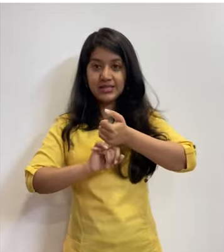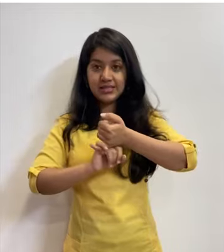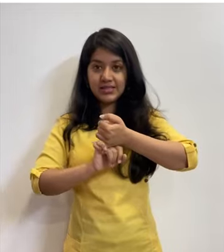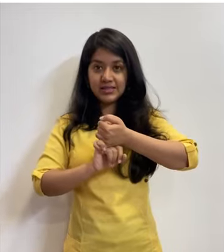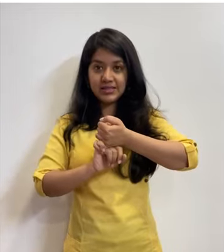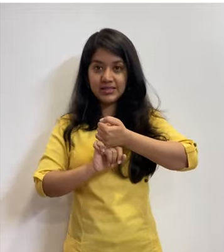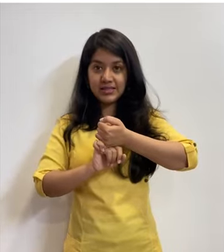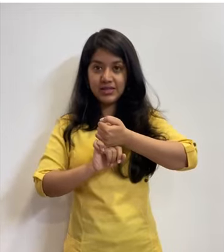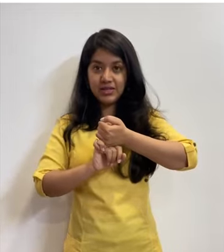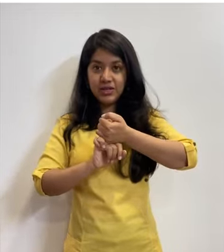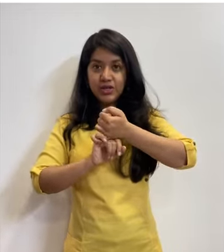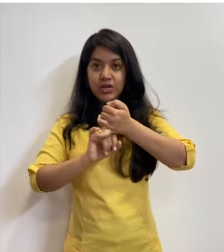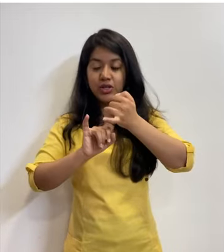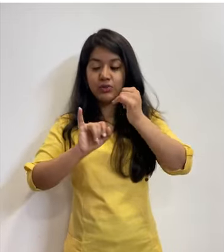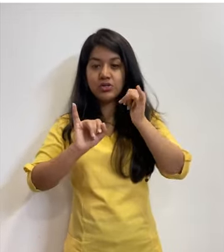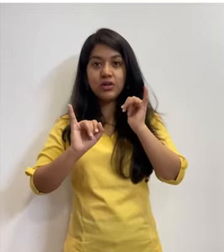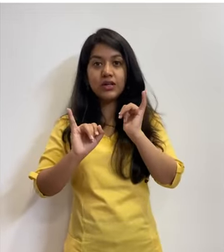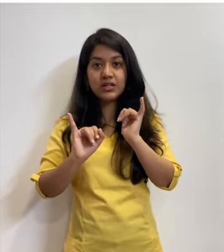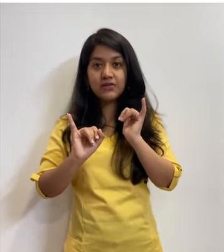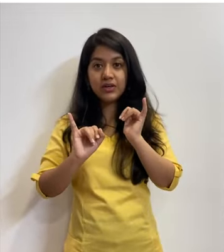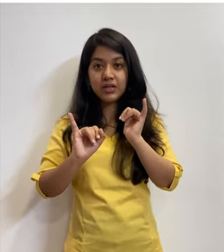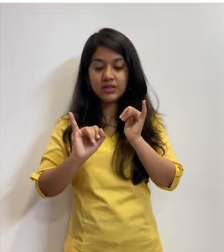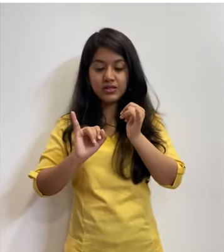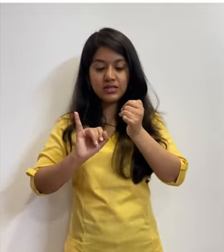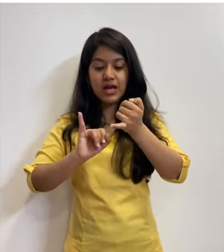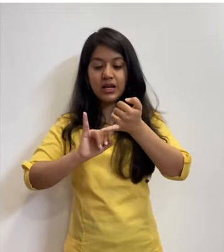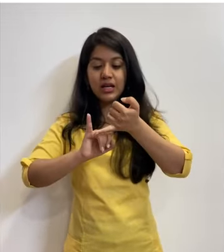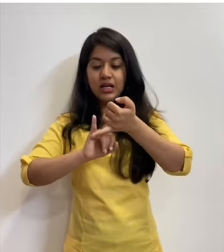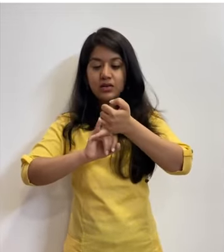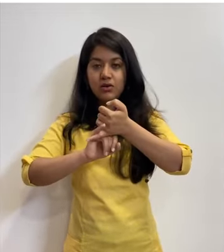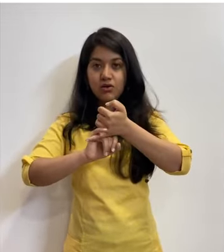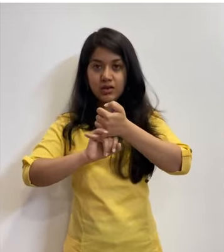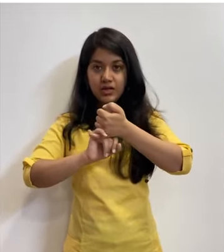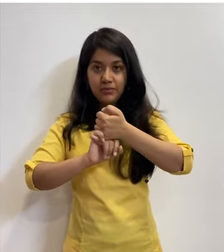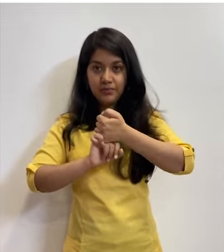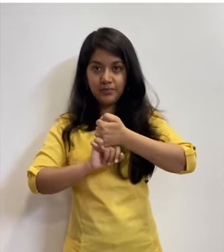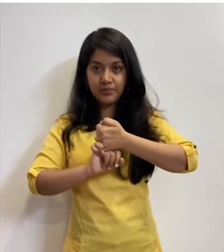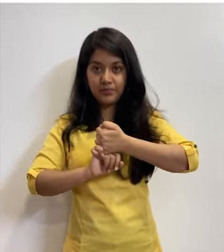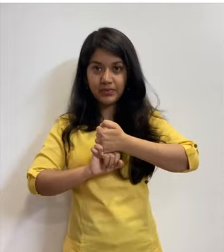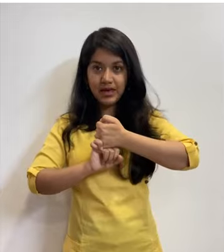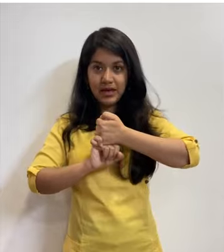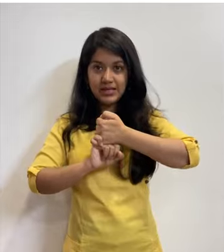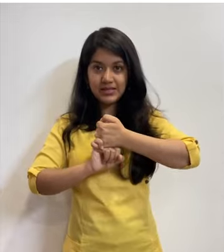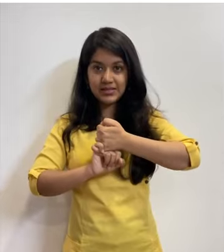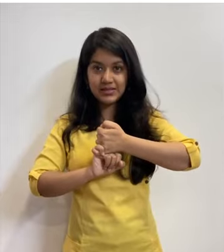S. Use your little fingers and interlock them, S.